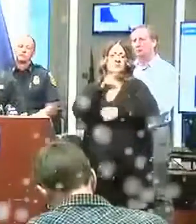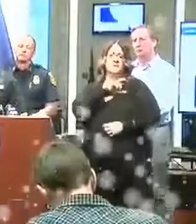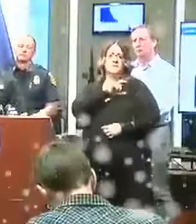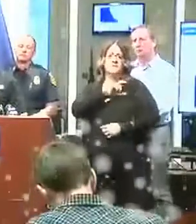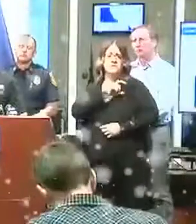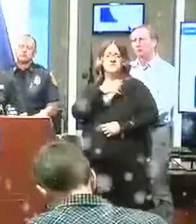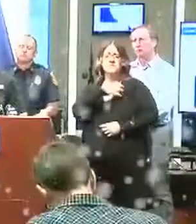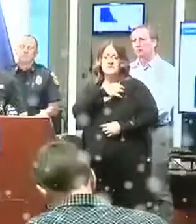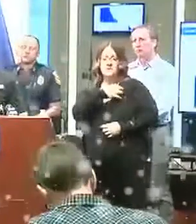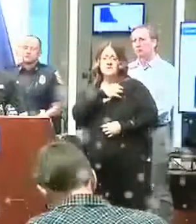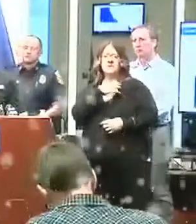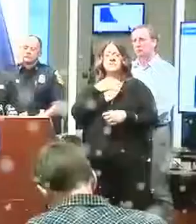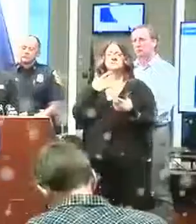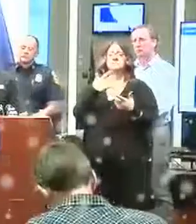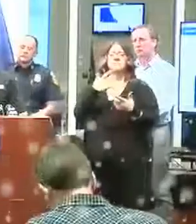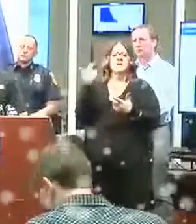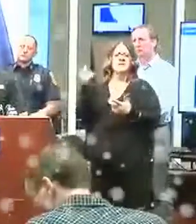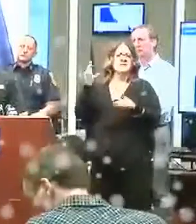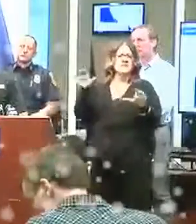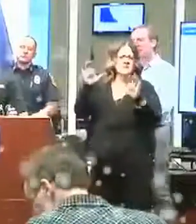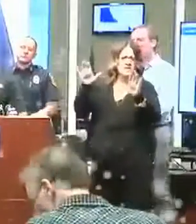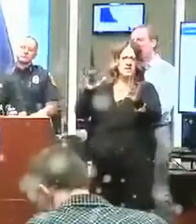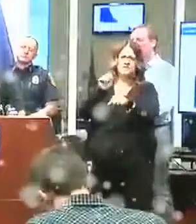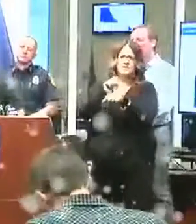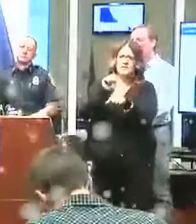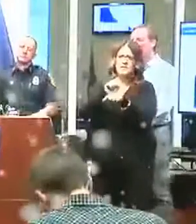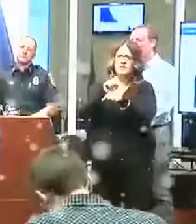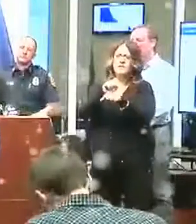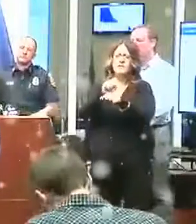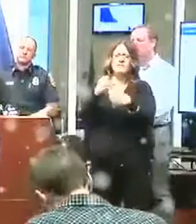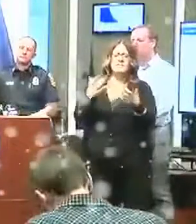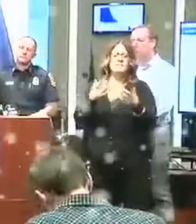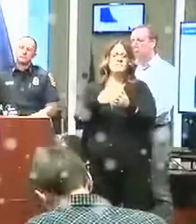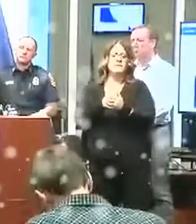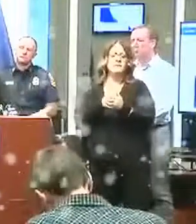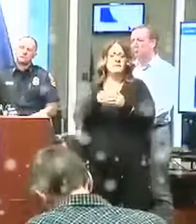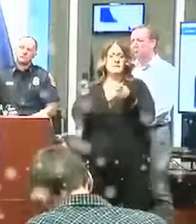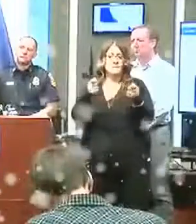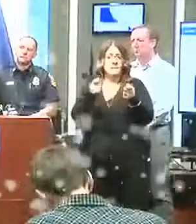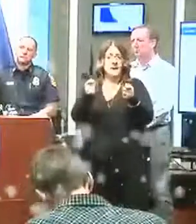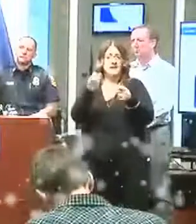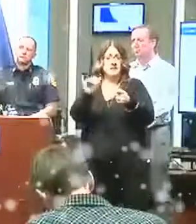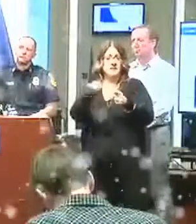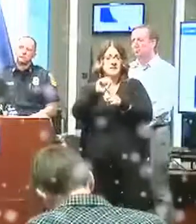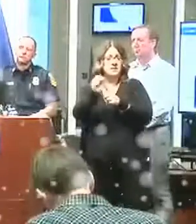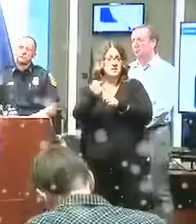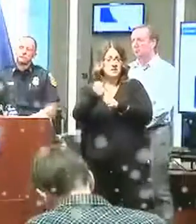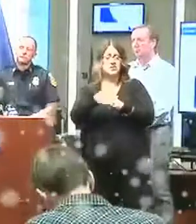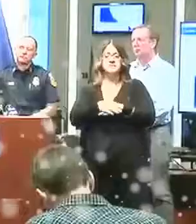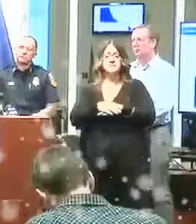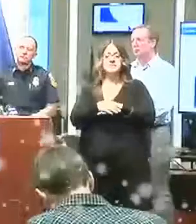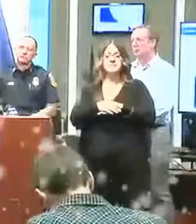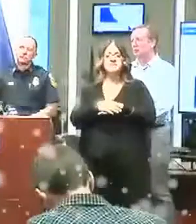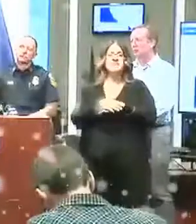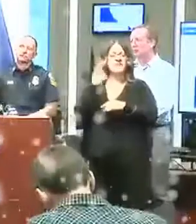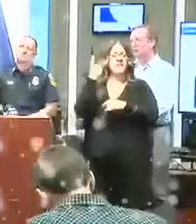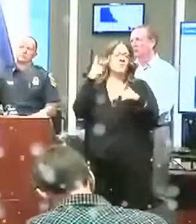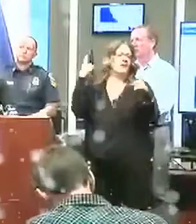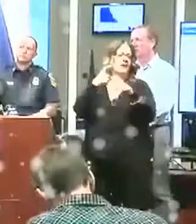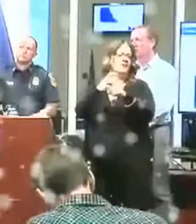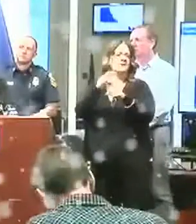local authorities have done a great job in being able to manage the situation. These are always